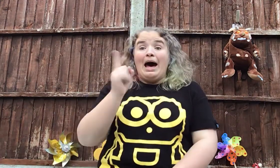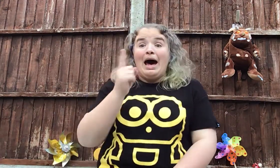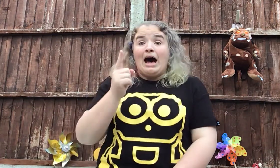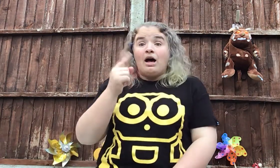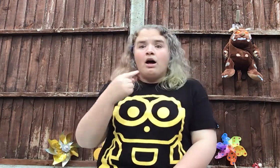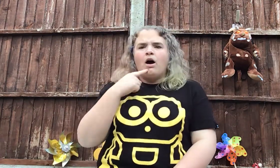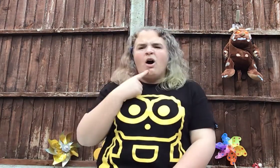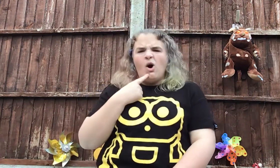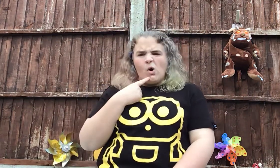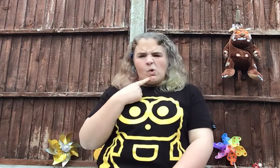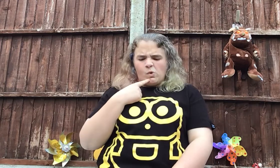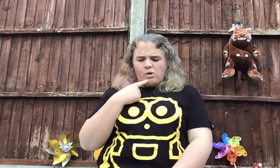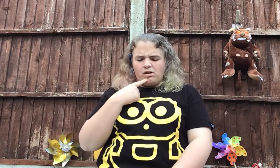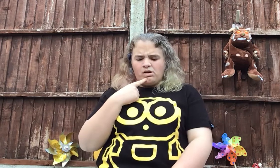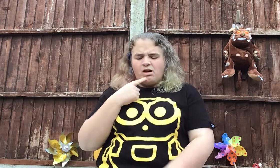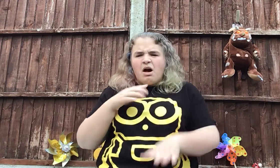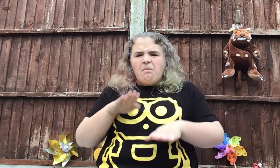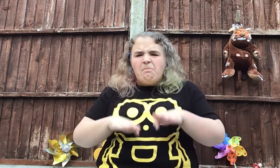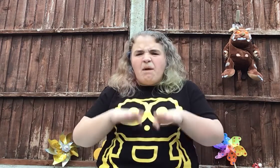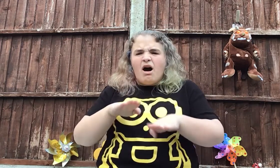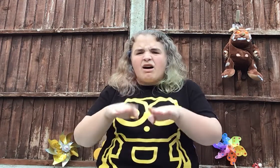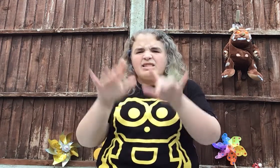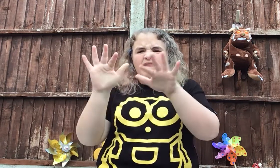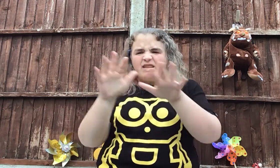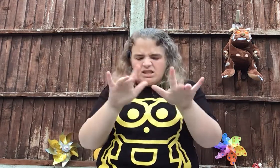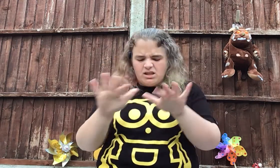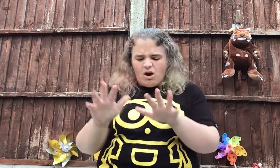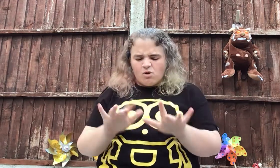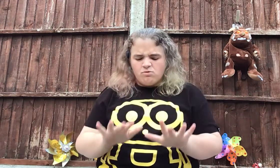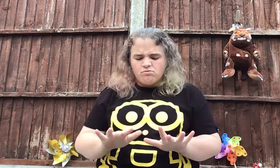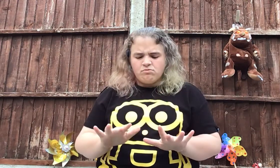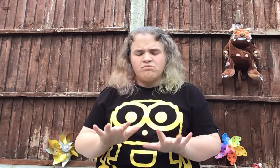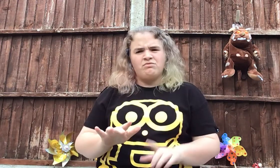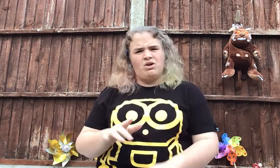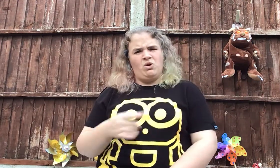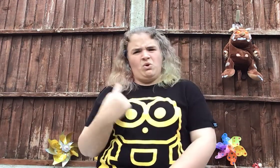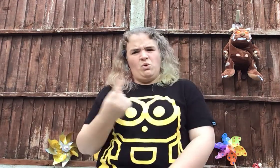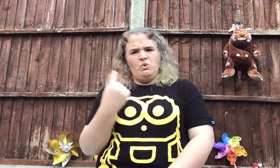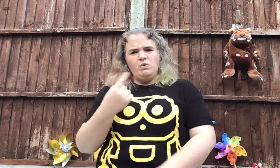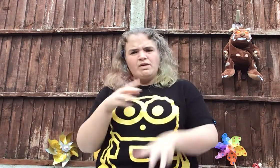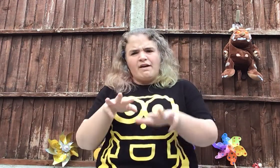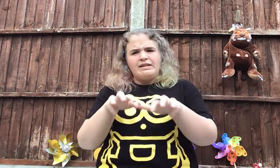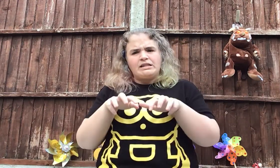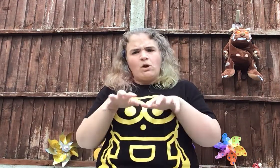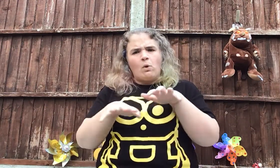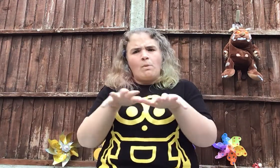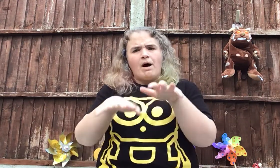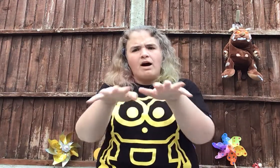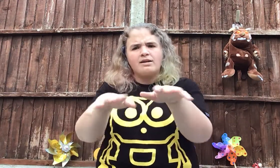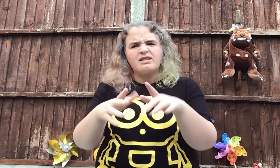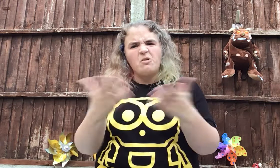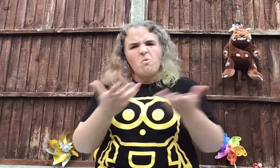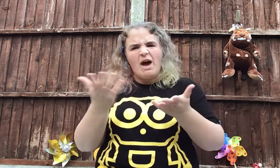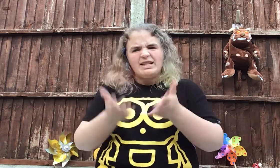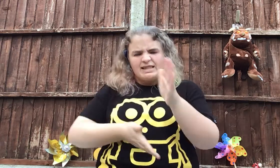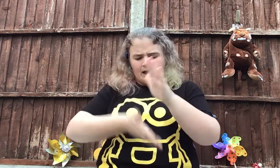Aha! Oh, marks in the snow. Whose are these claw marks and where do they